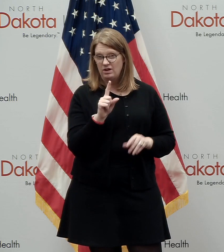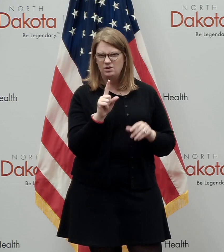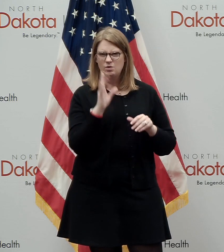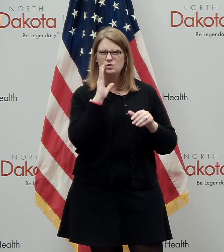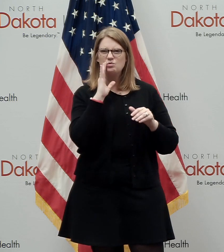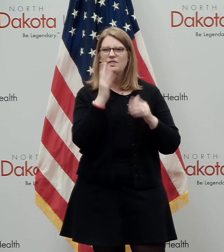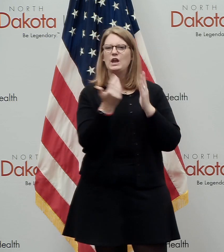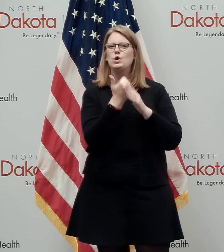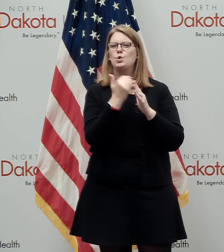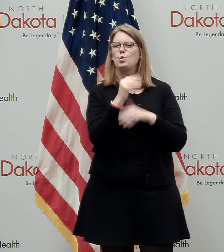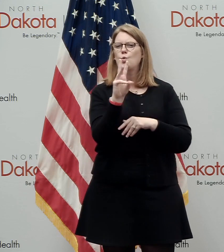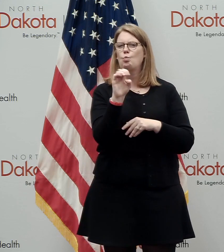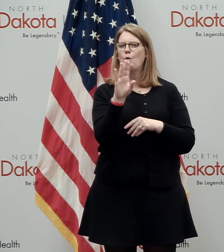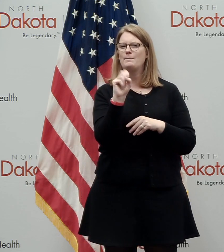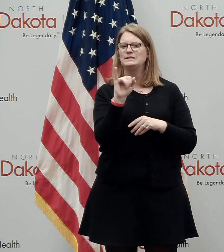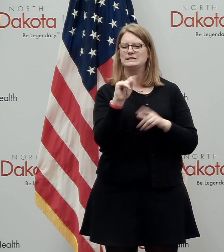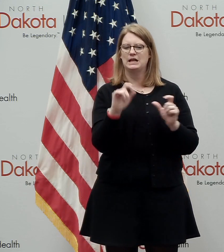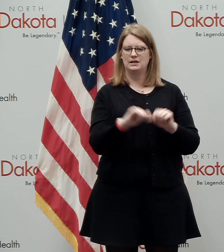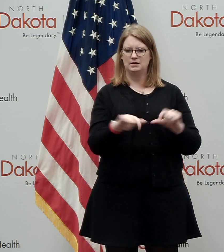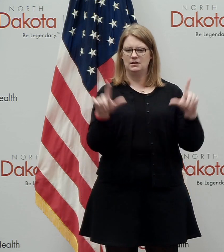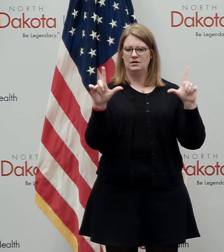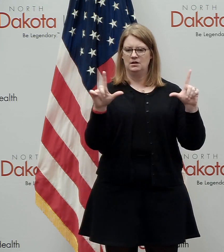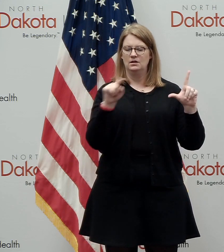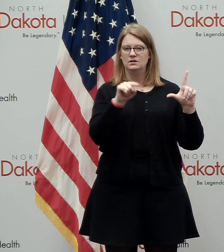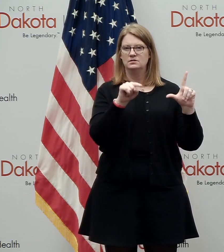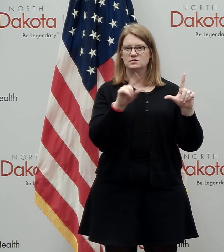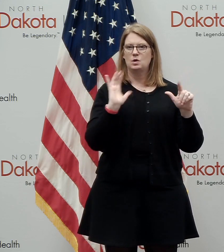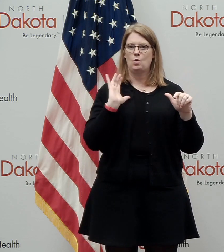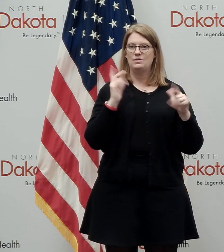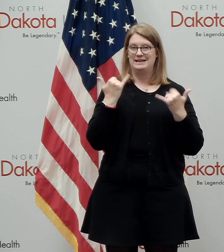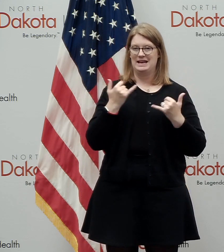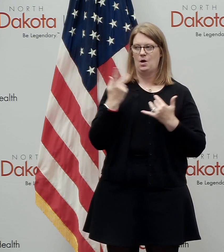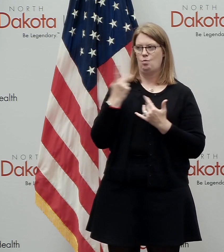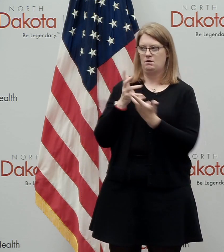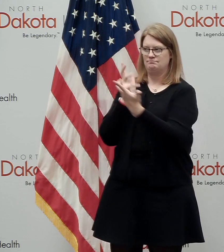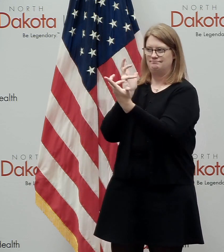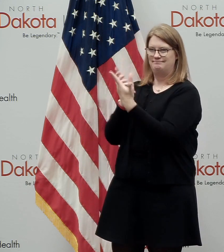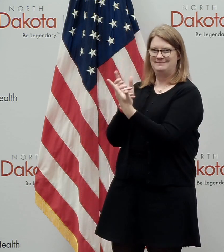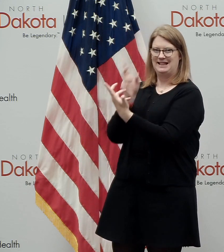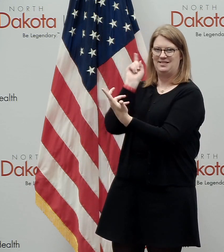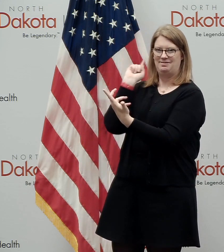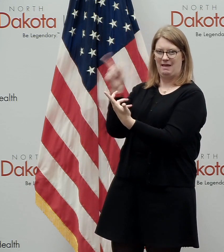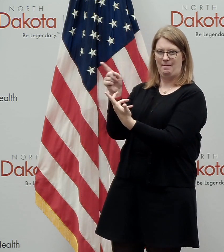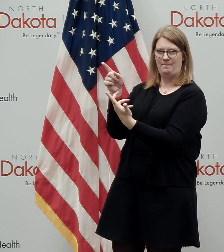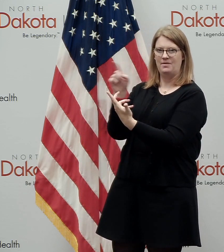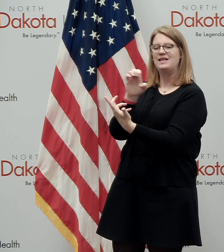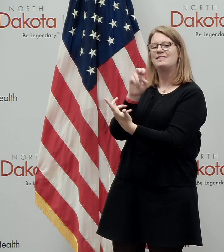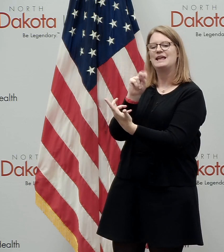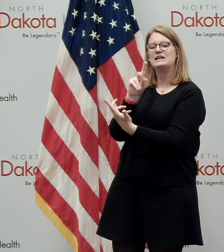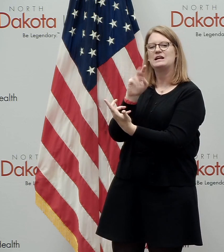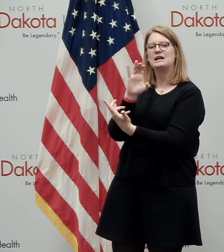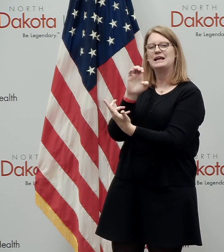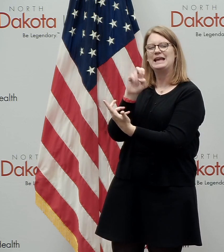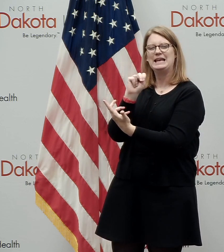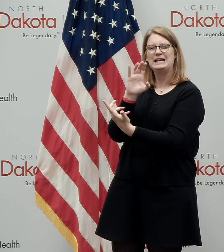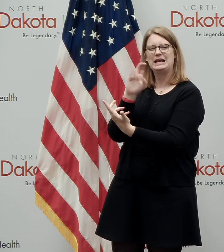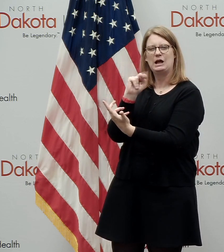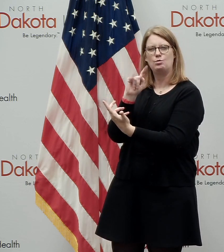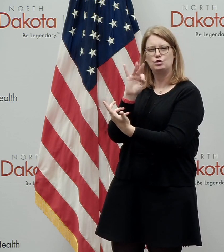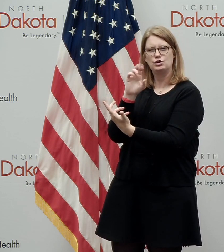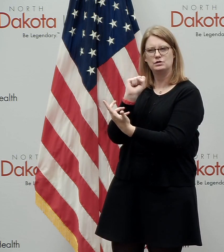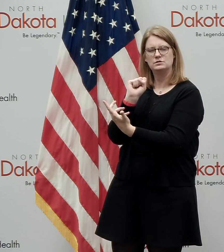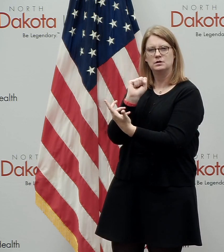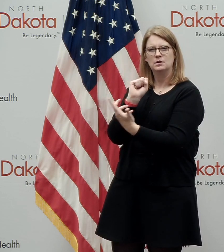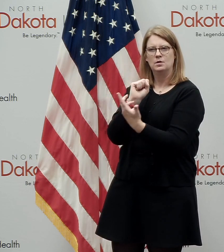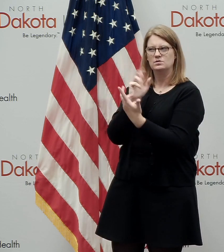that we're in sync with the COVID tracking project, and that they can pull that data and we can be in sync with them. I do